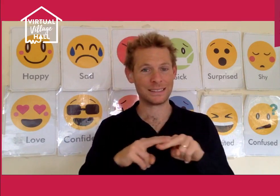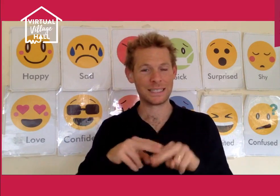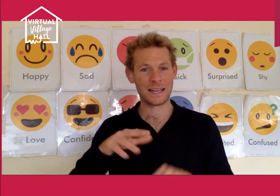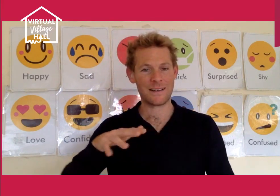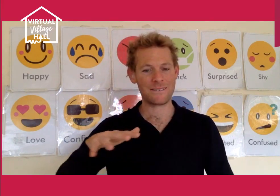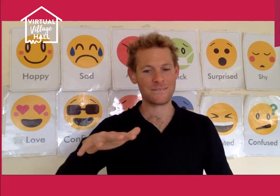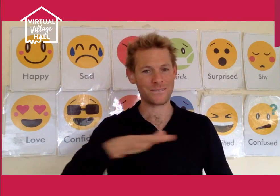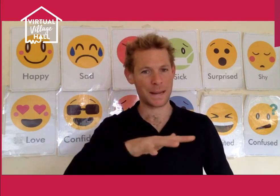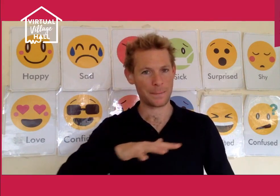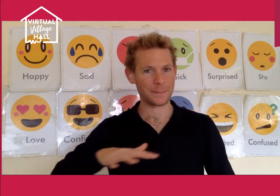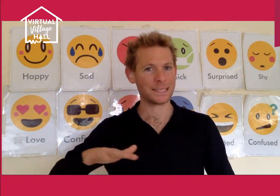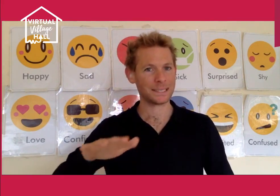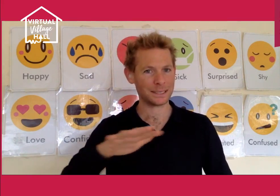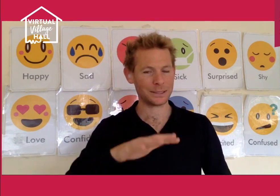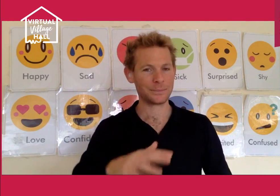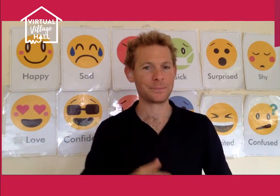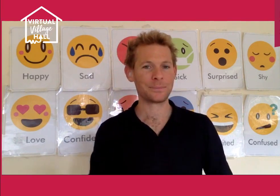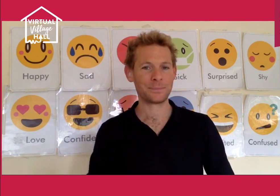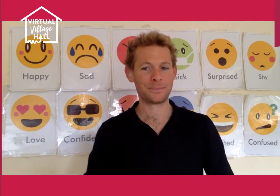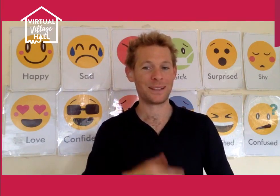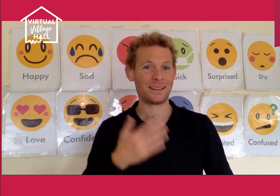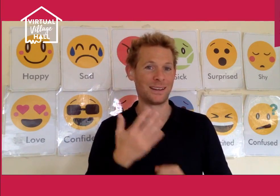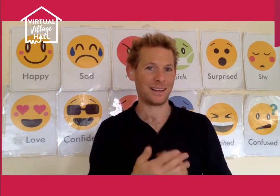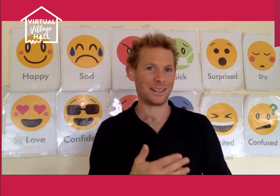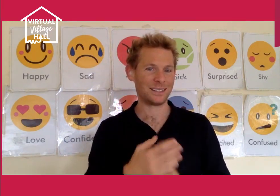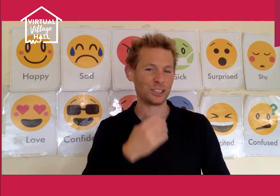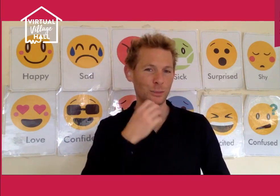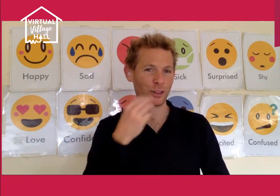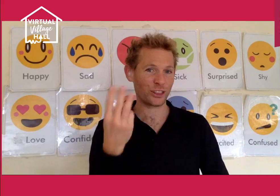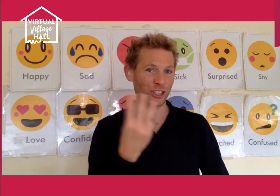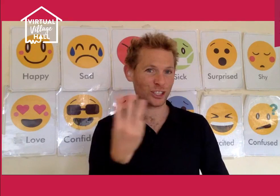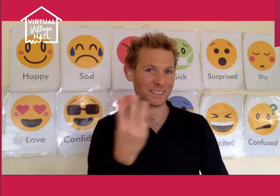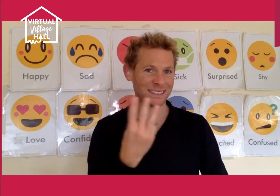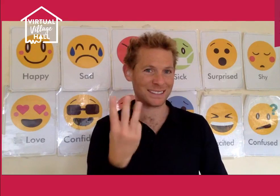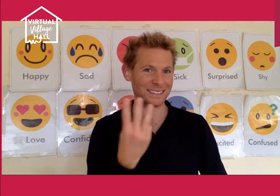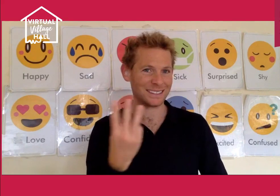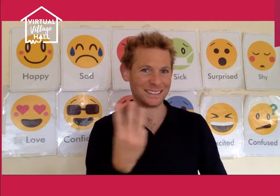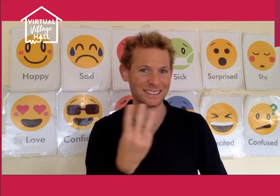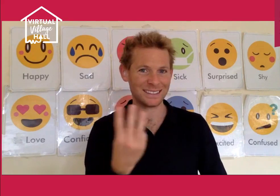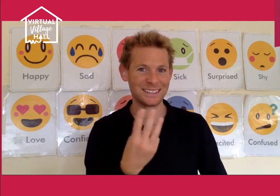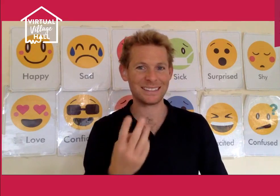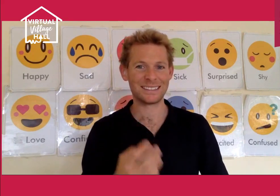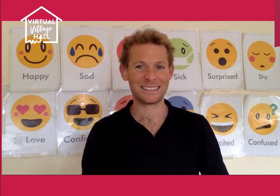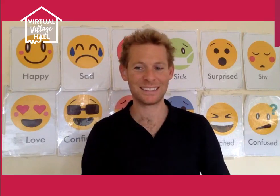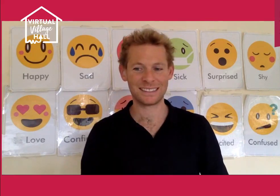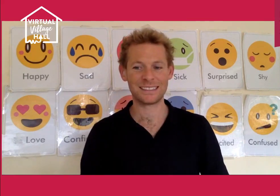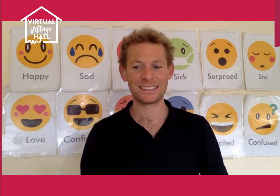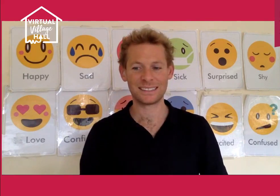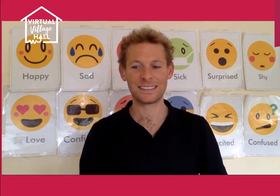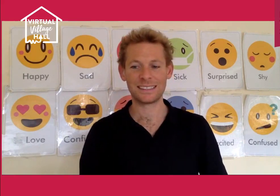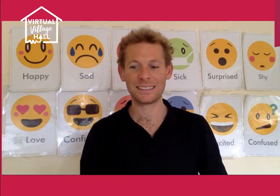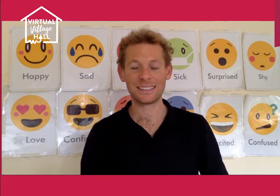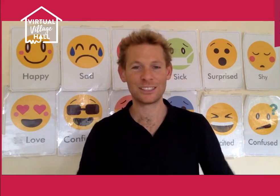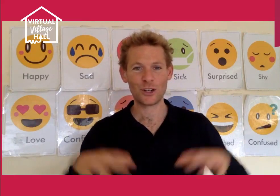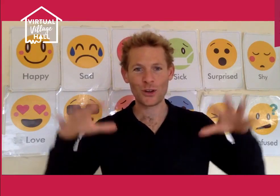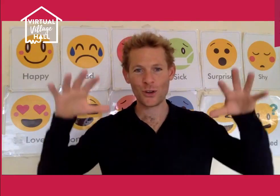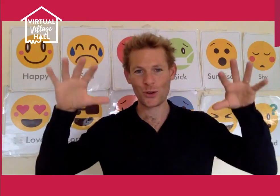family or family. And the last one, number 13,